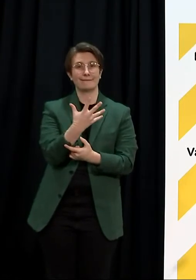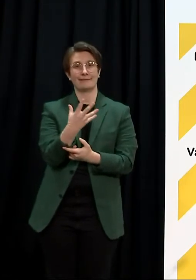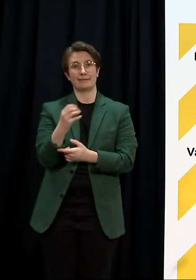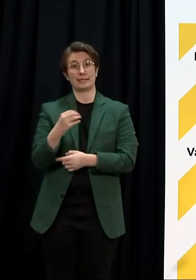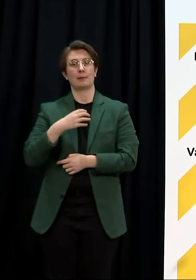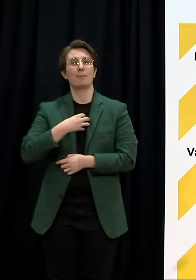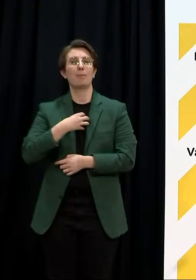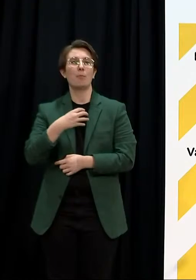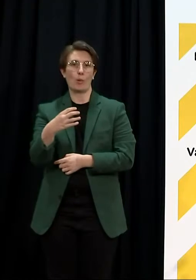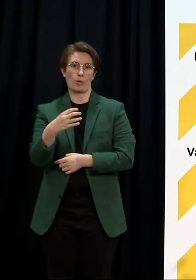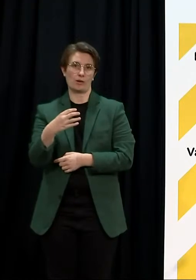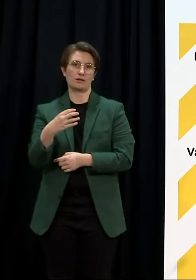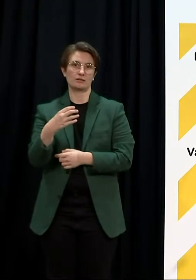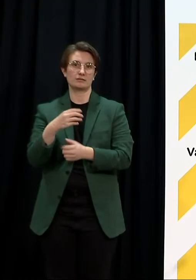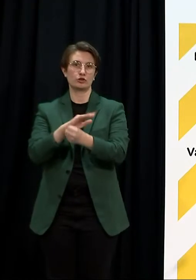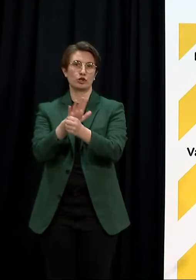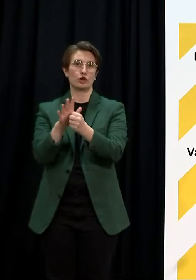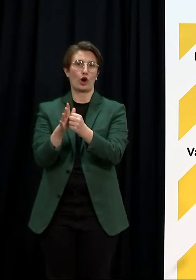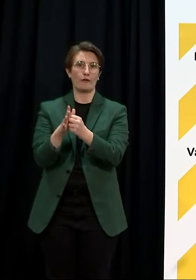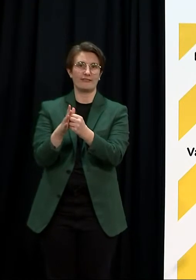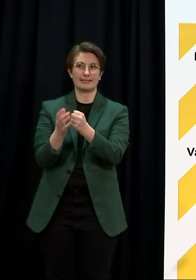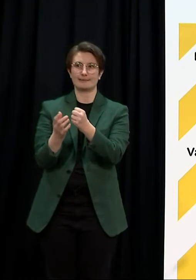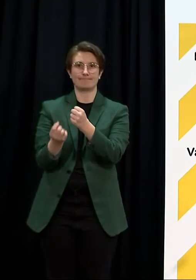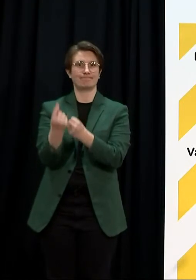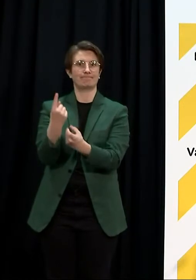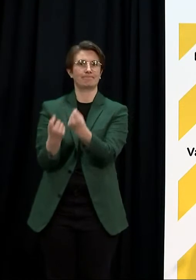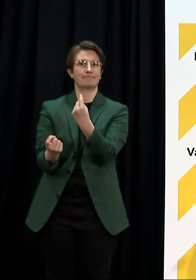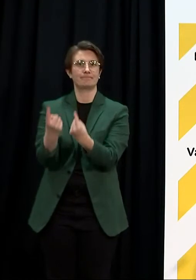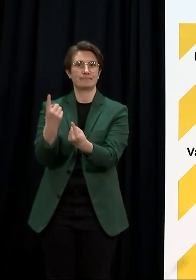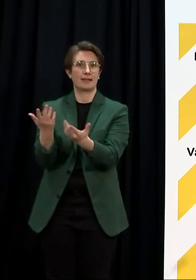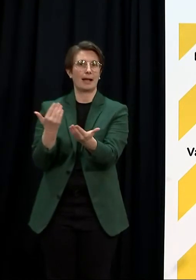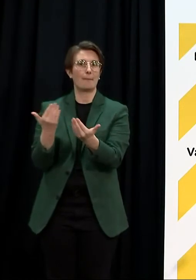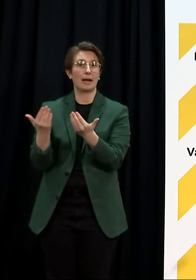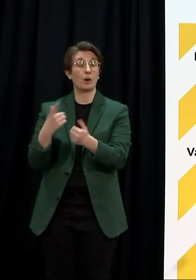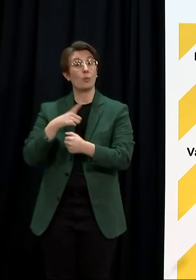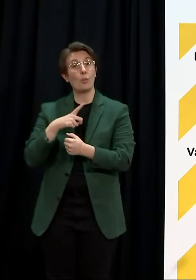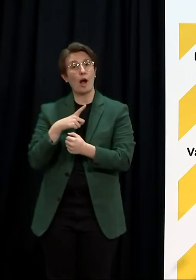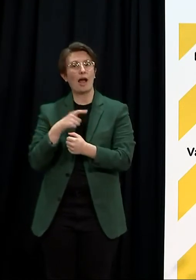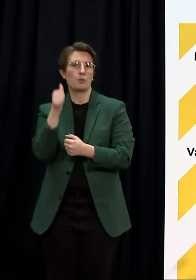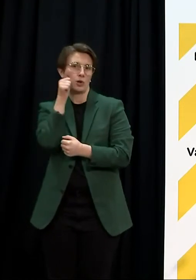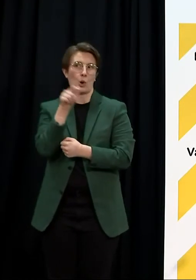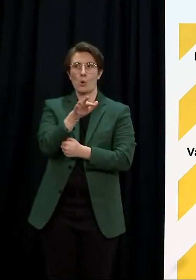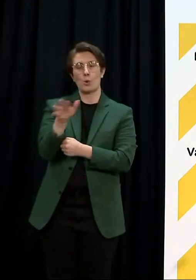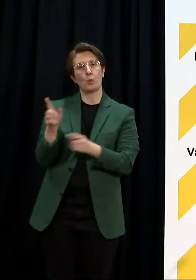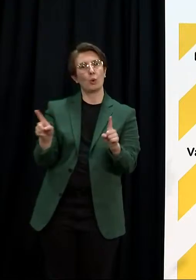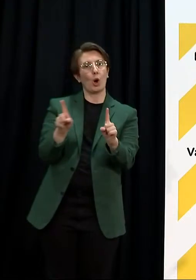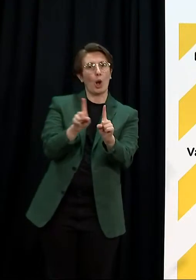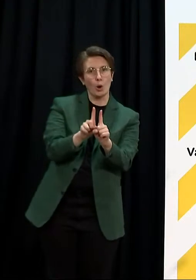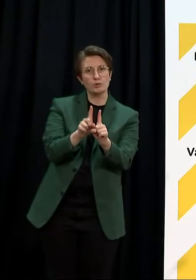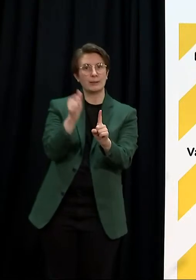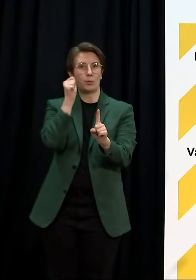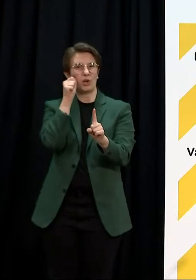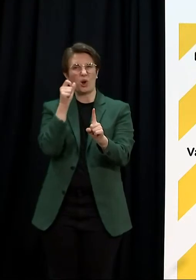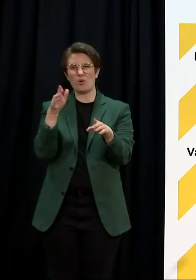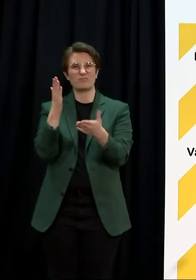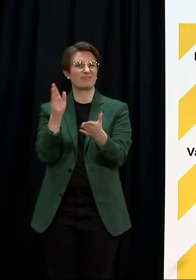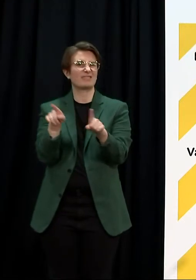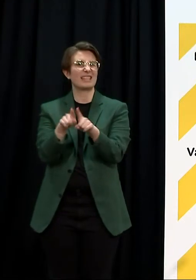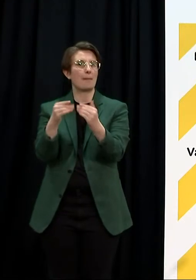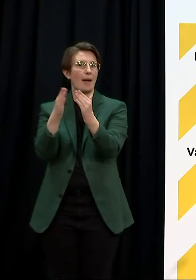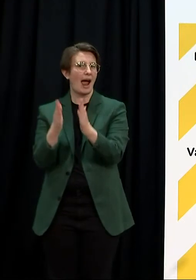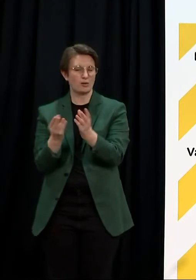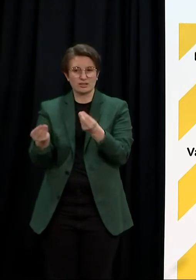very close contacts across the outbreak who remain in isolation and are still to return that day 12 test.